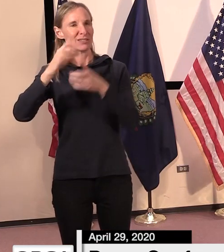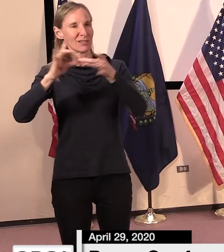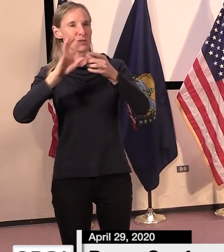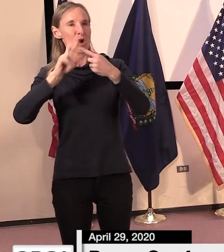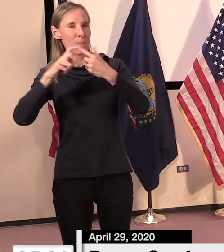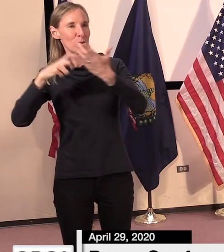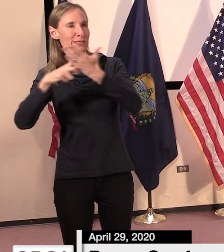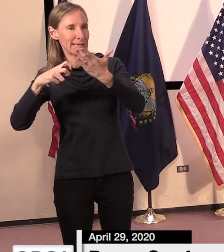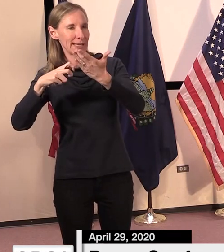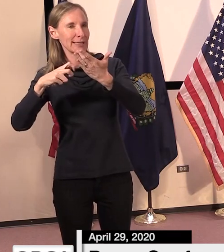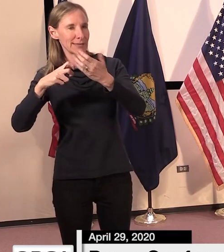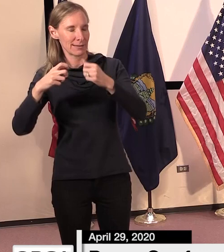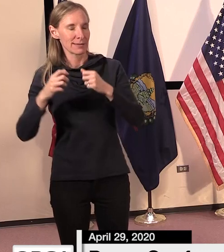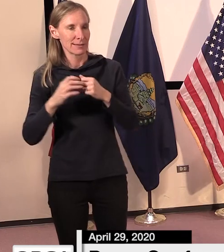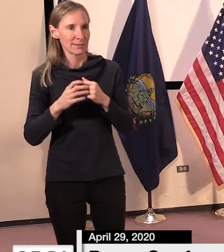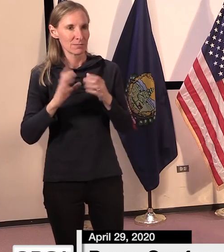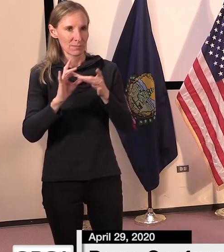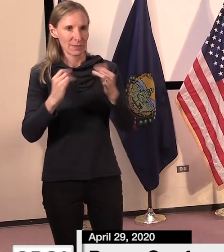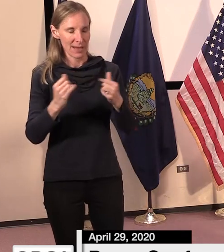Yes, sir.